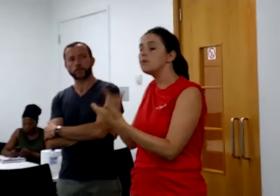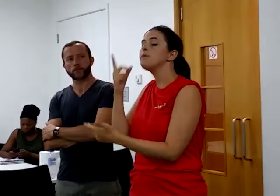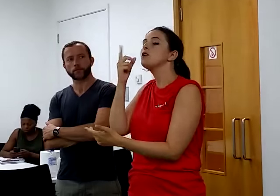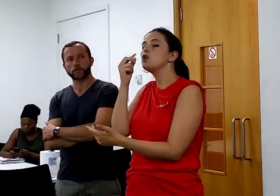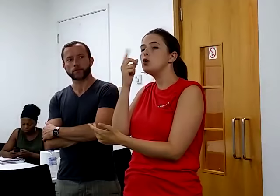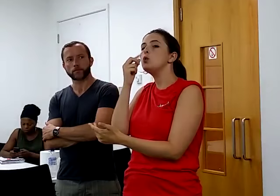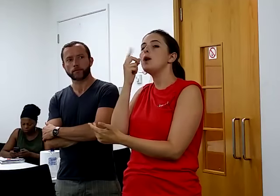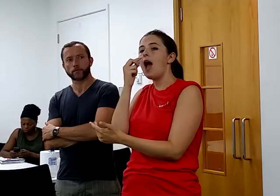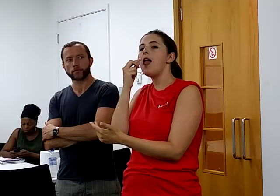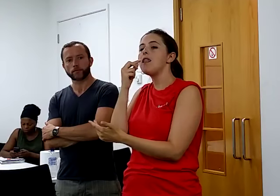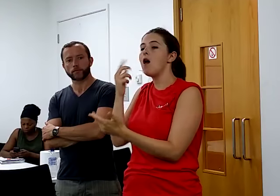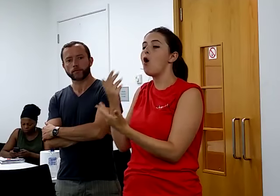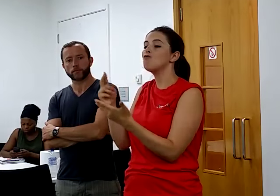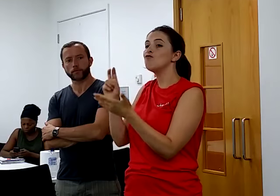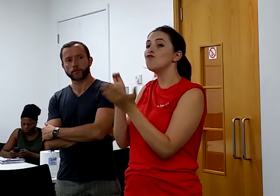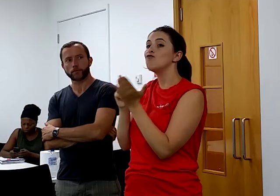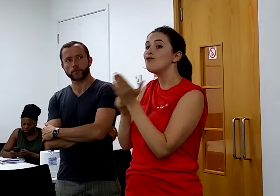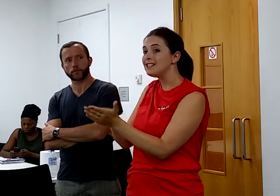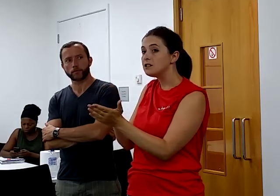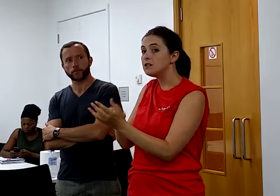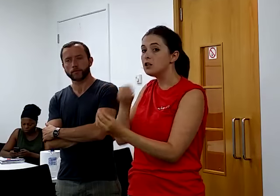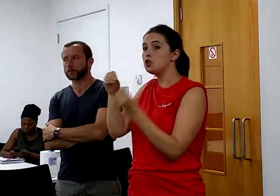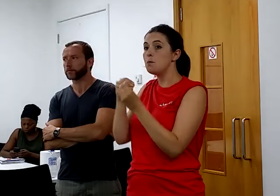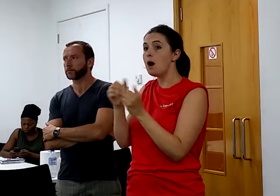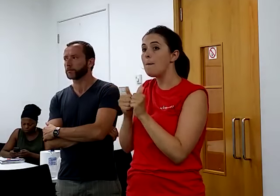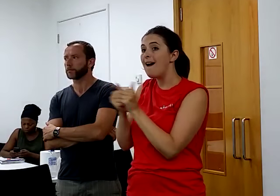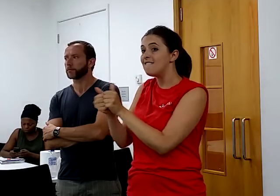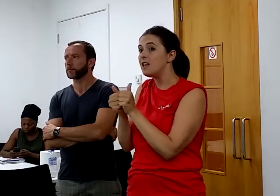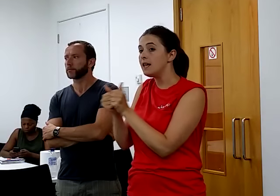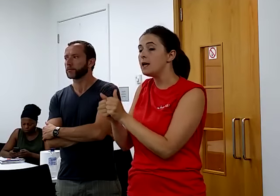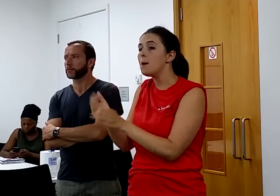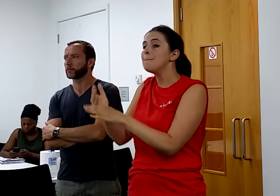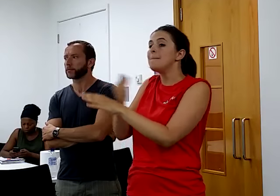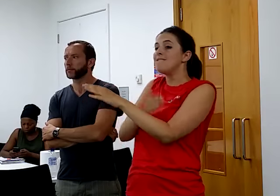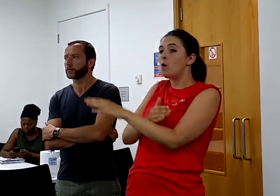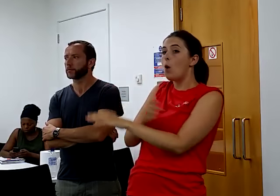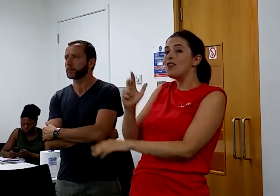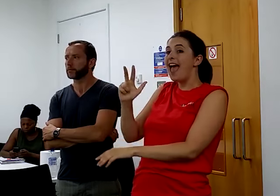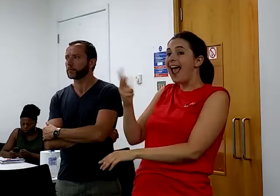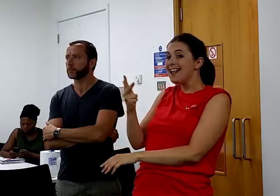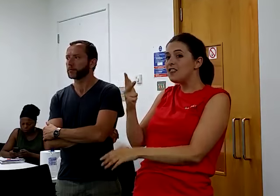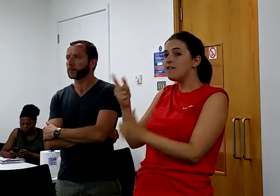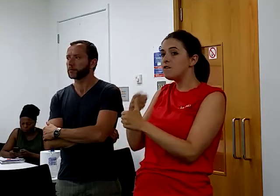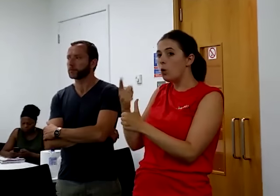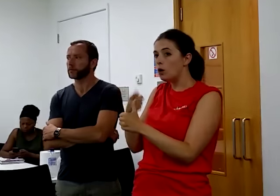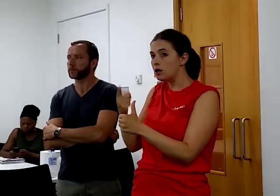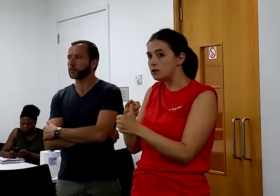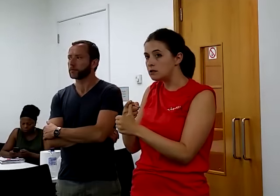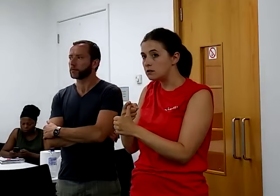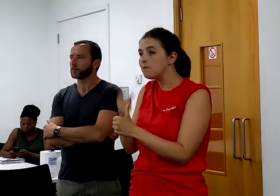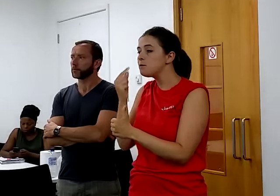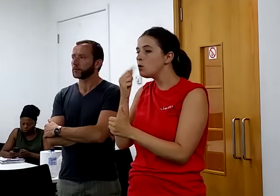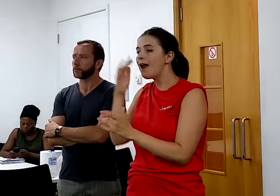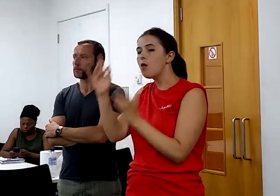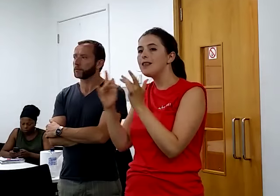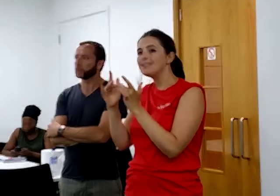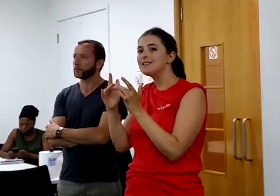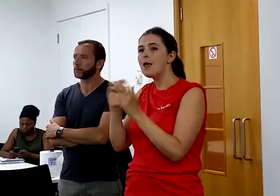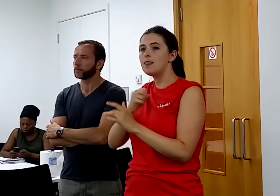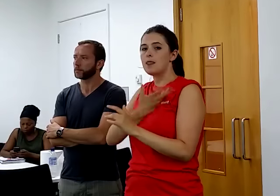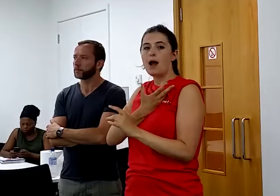before the 8th of August 2016. You can do this online on the Labour Party